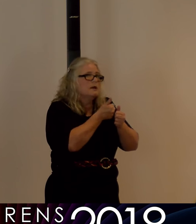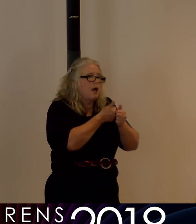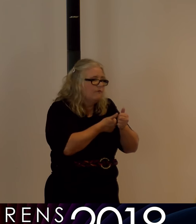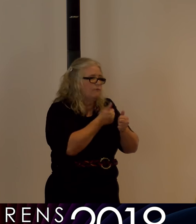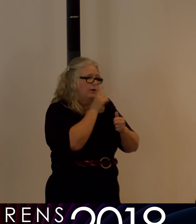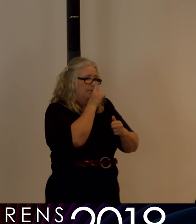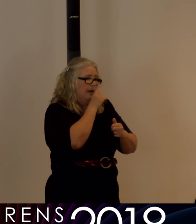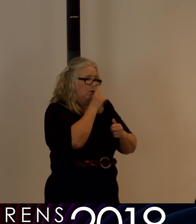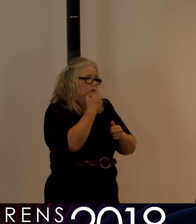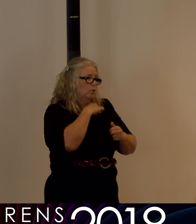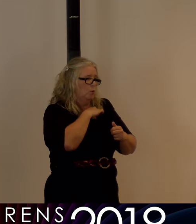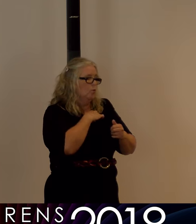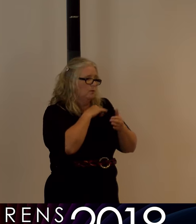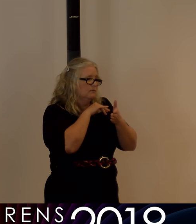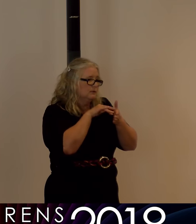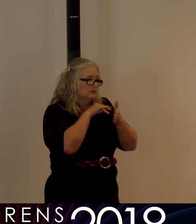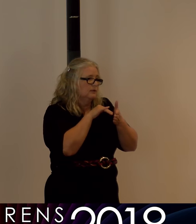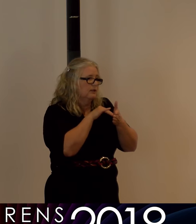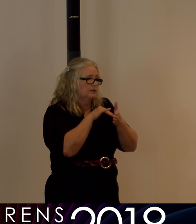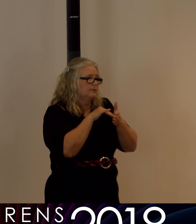developmental stages, right? So